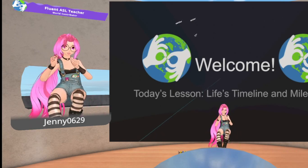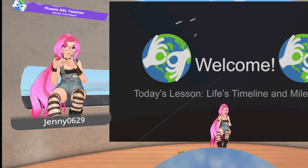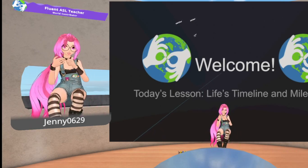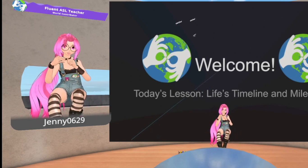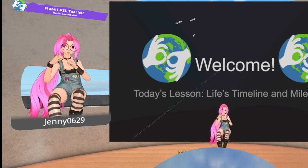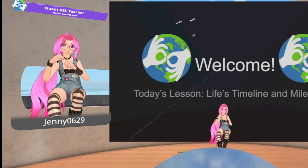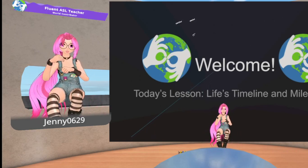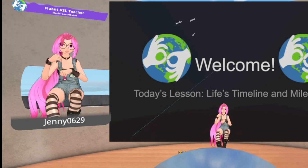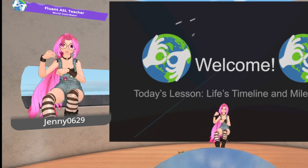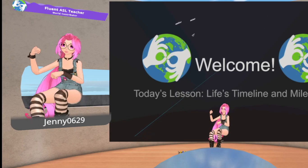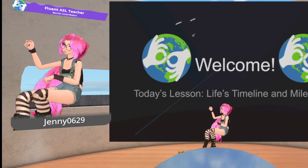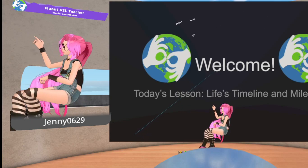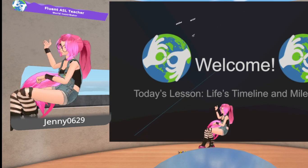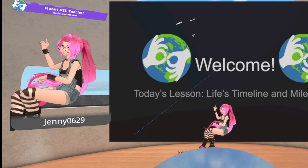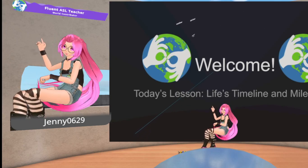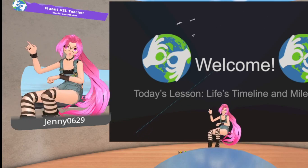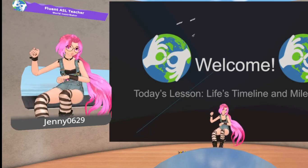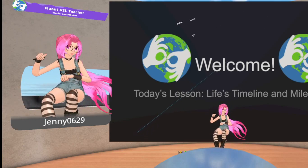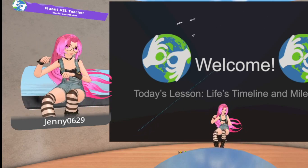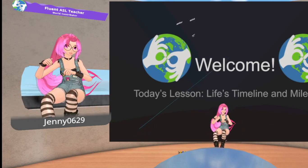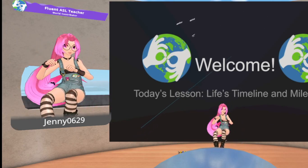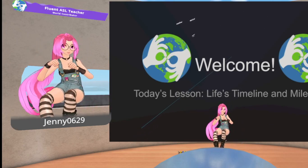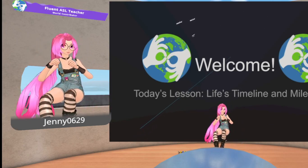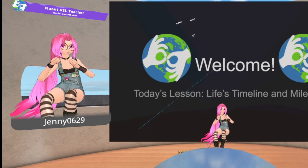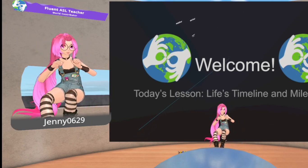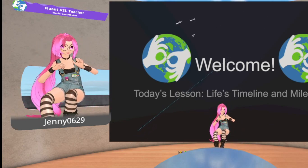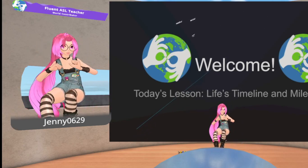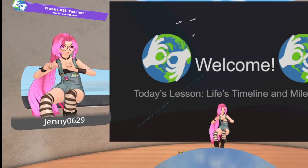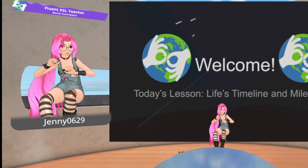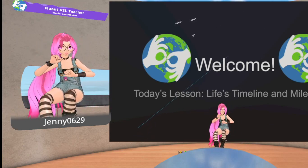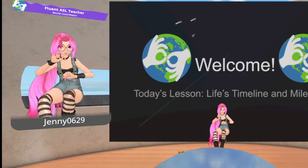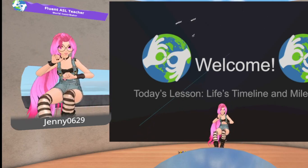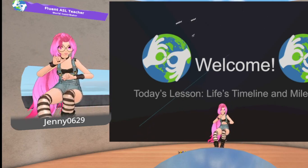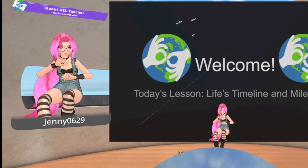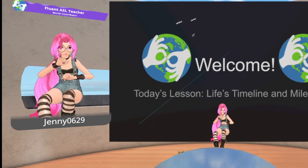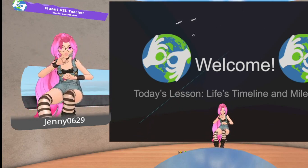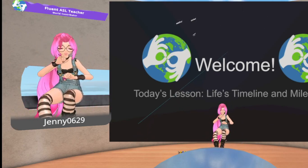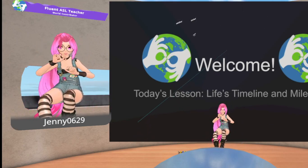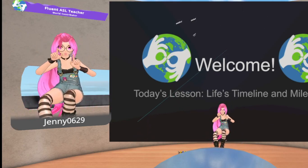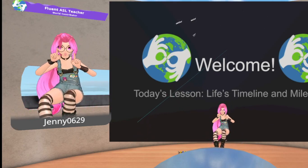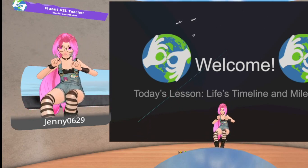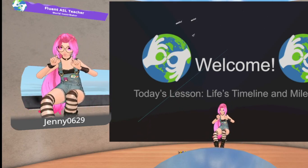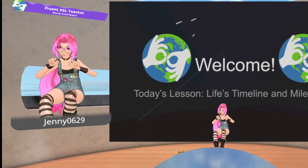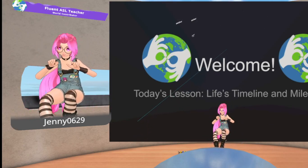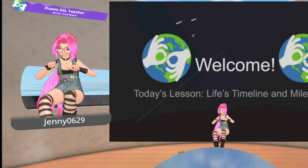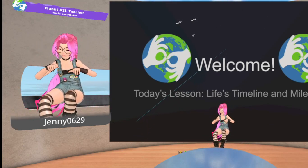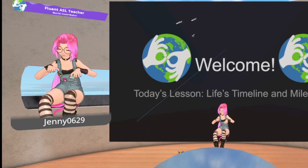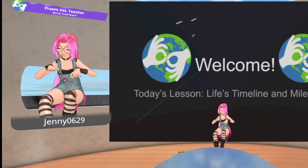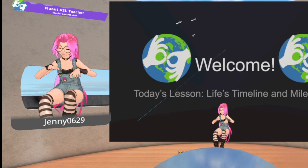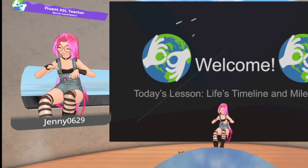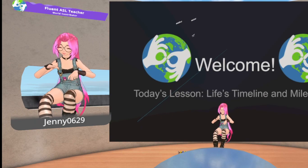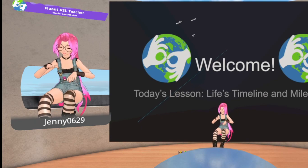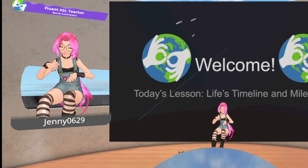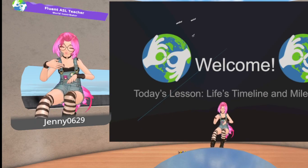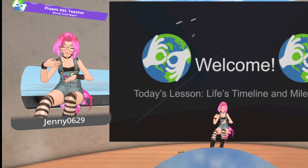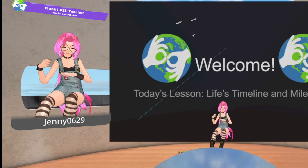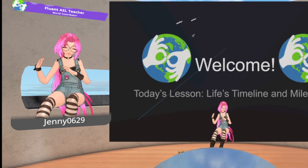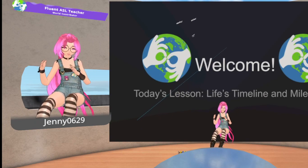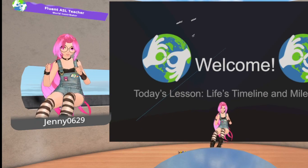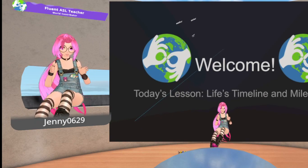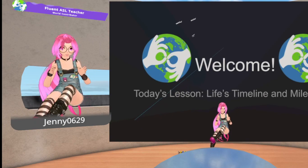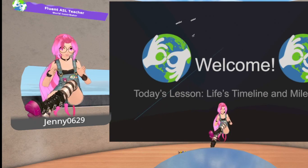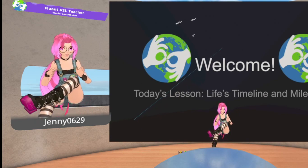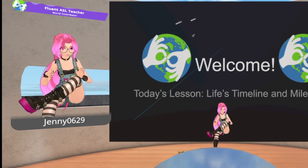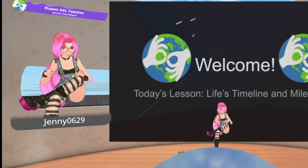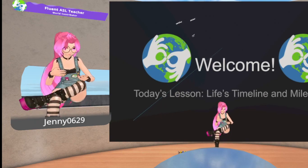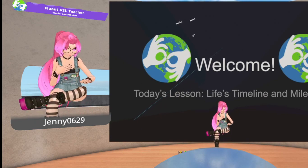next class of creating a presentation that will basically behave like a test. So my